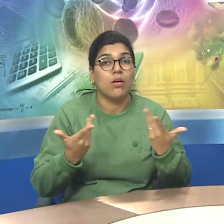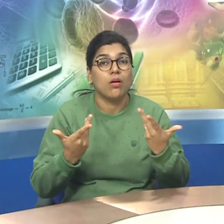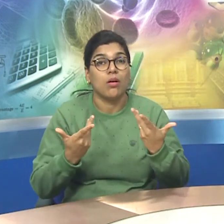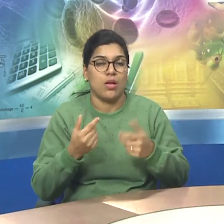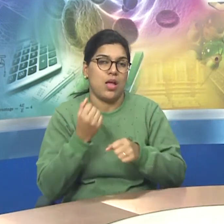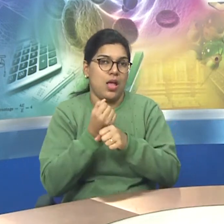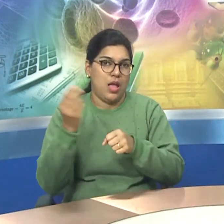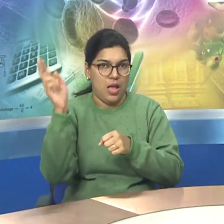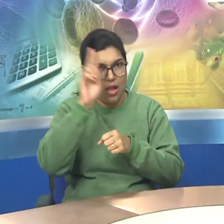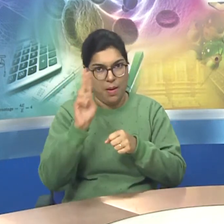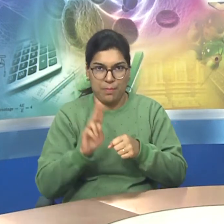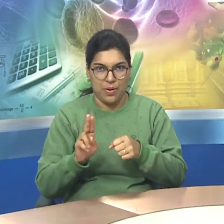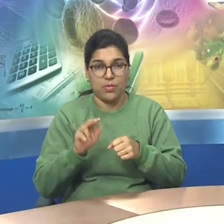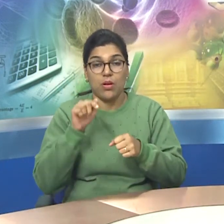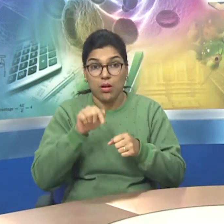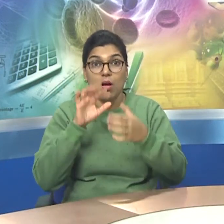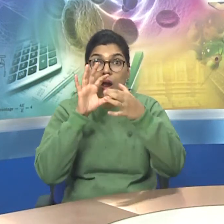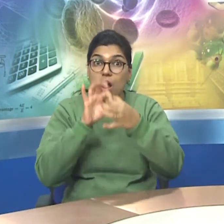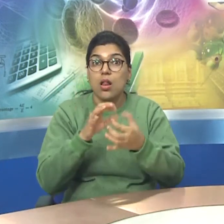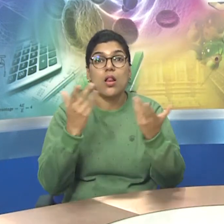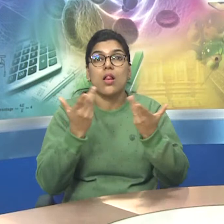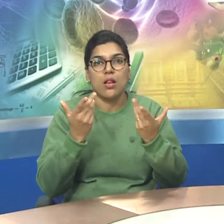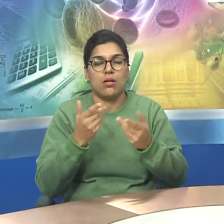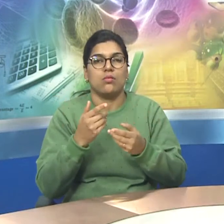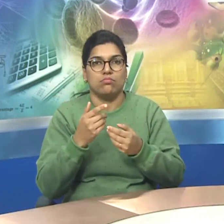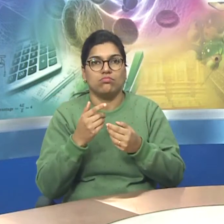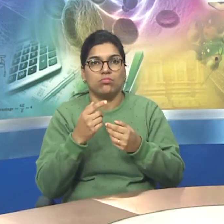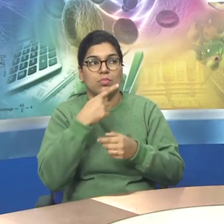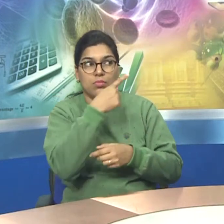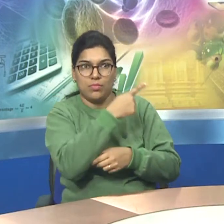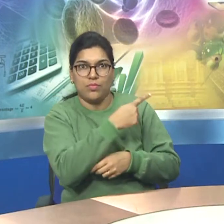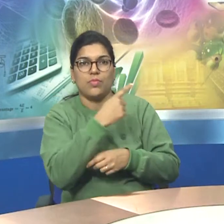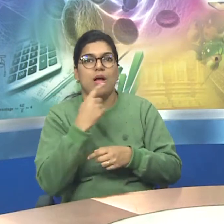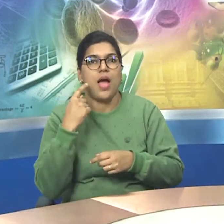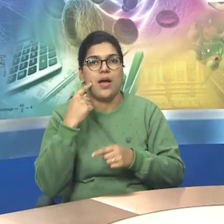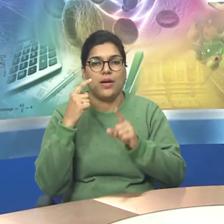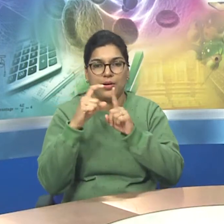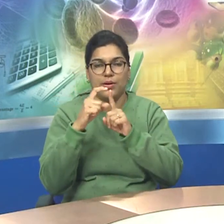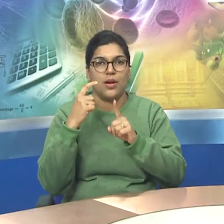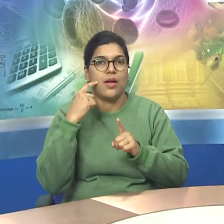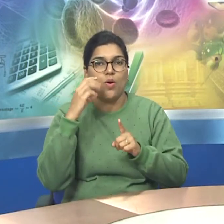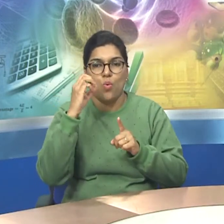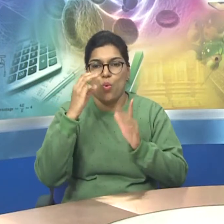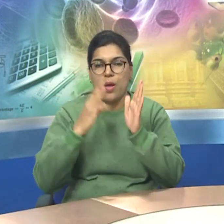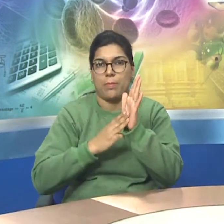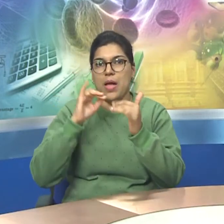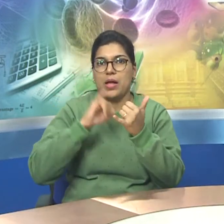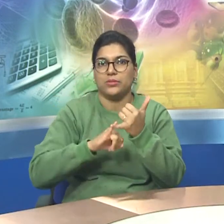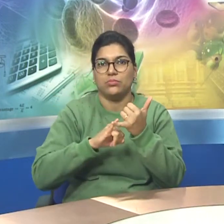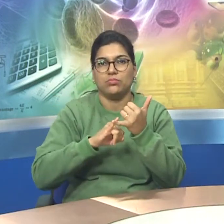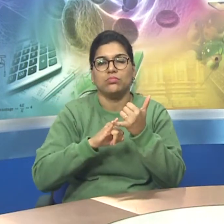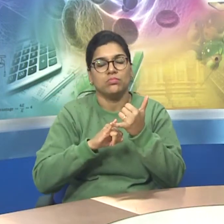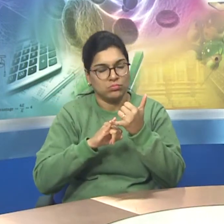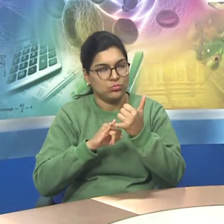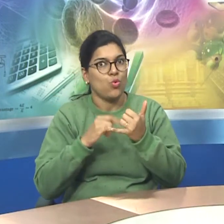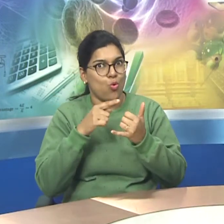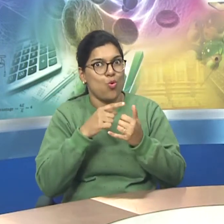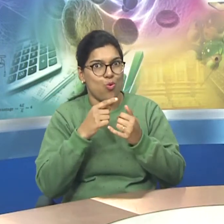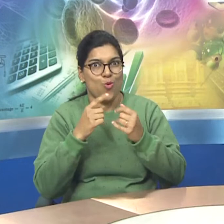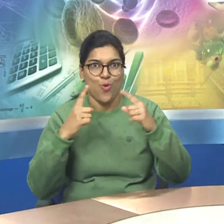Now let us understand some grammar part. In grammar we will be now doing